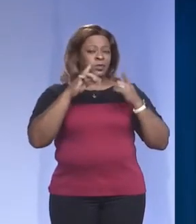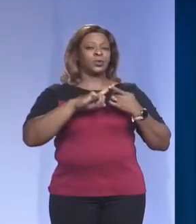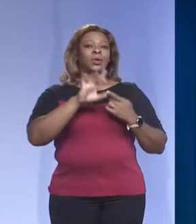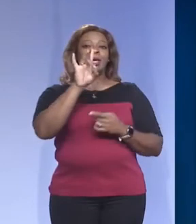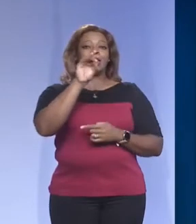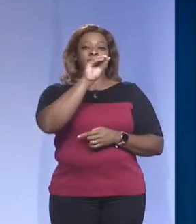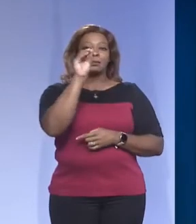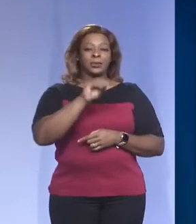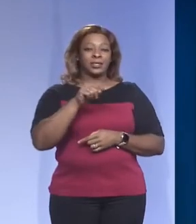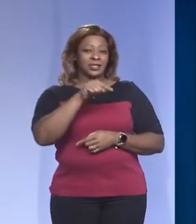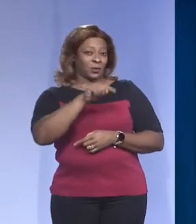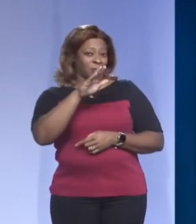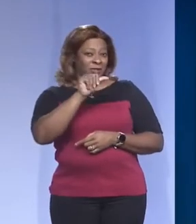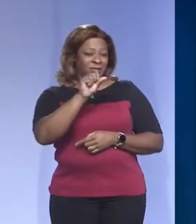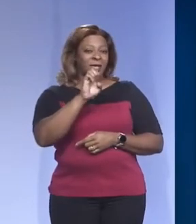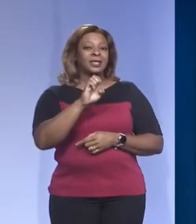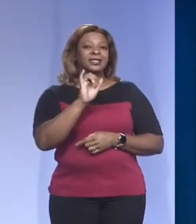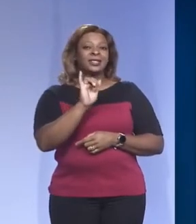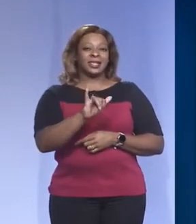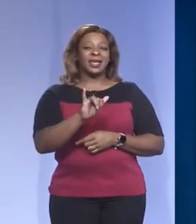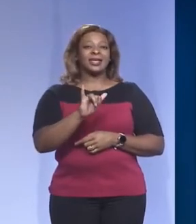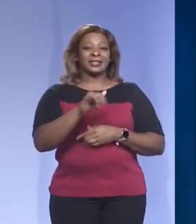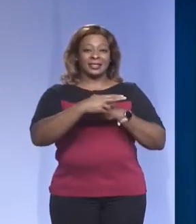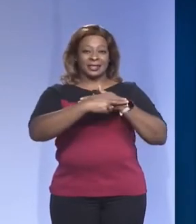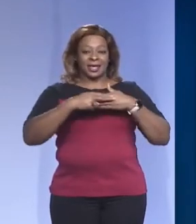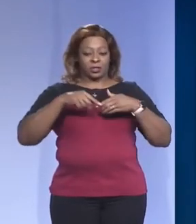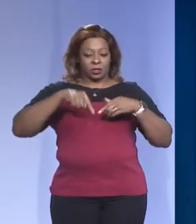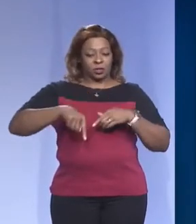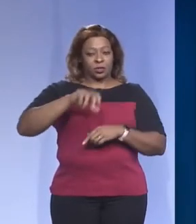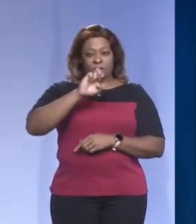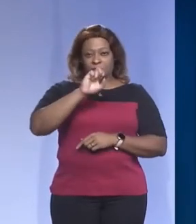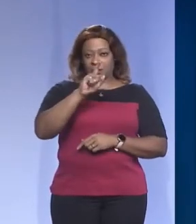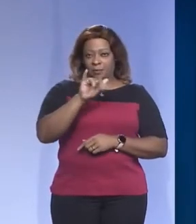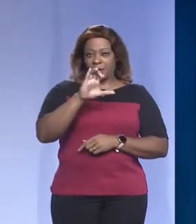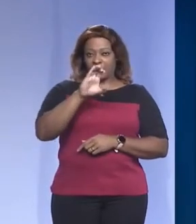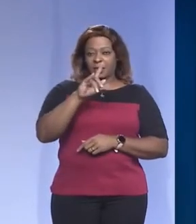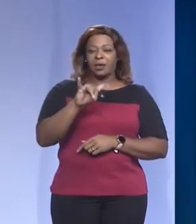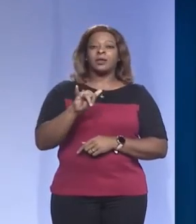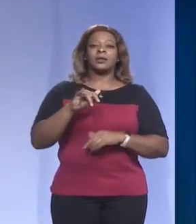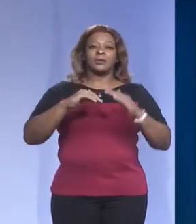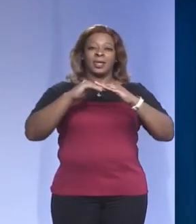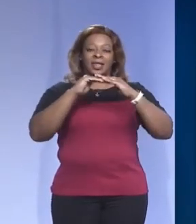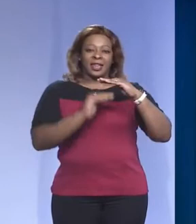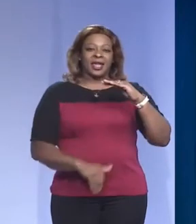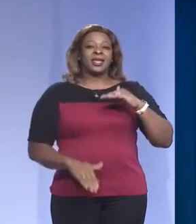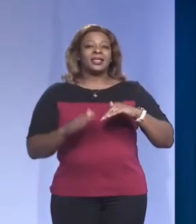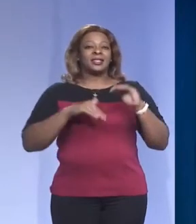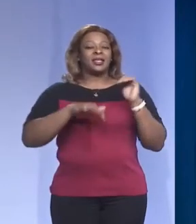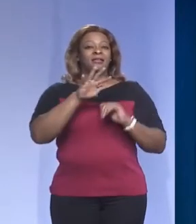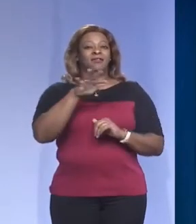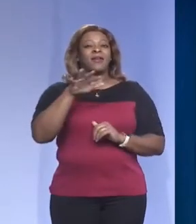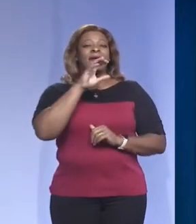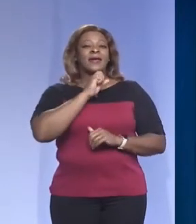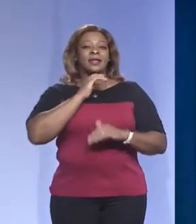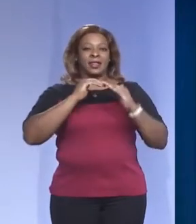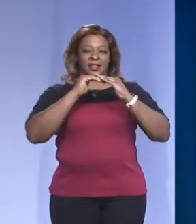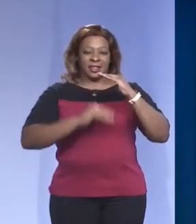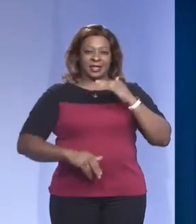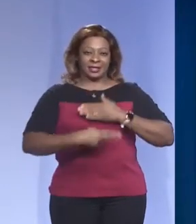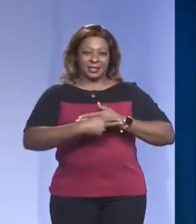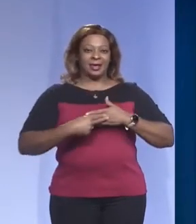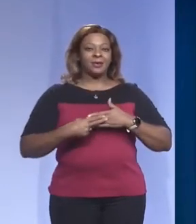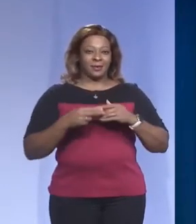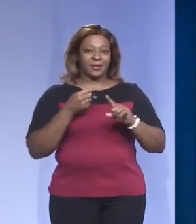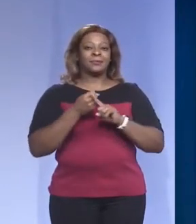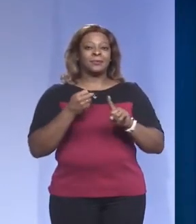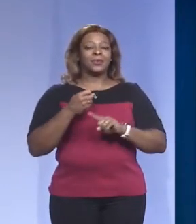80% of the cases that have been diagnosed in Shelby County are less than 55 years of age. So we